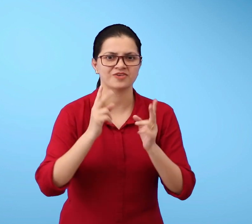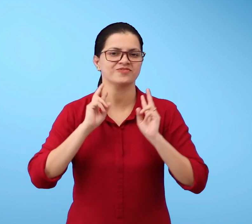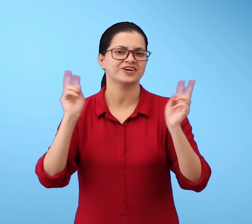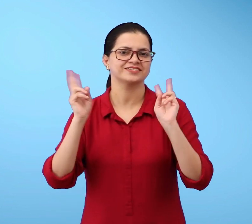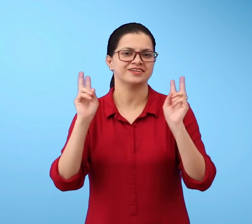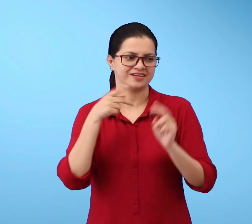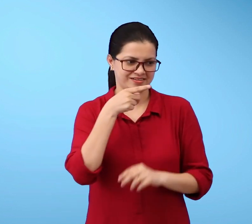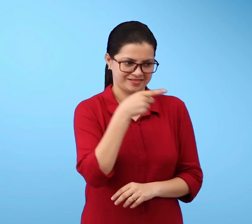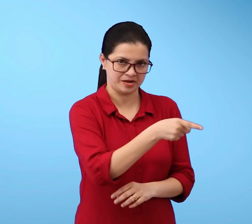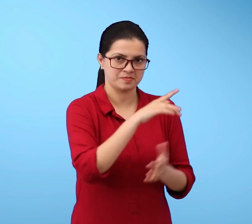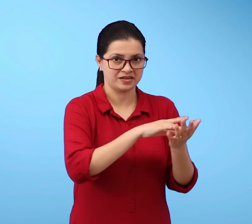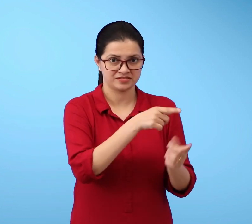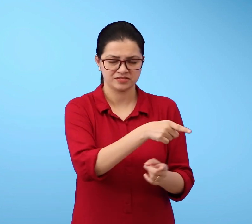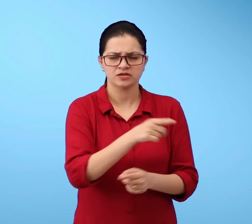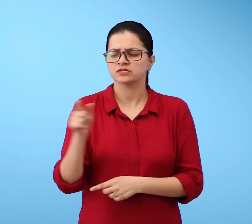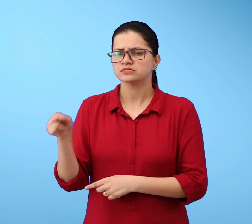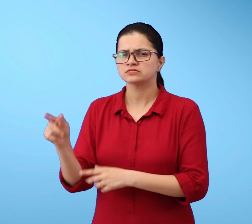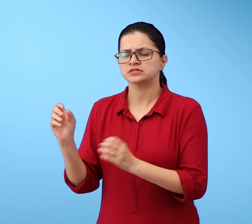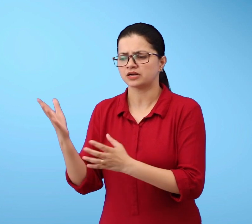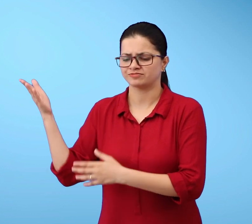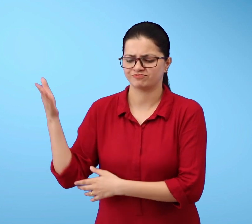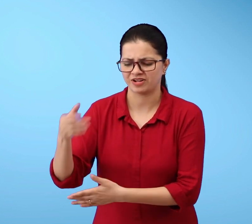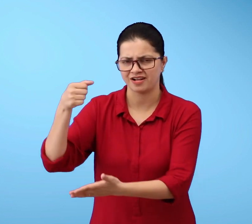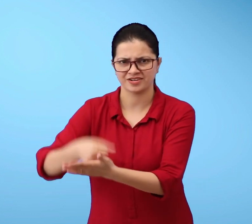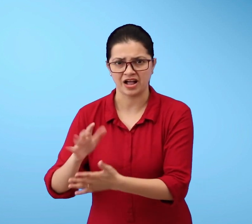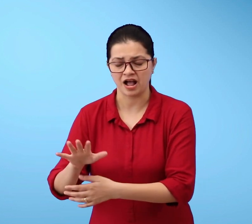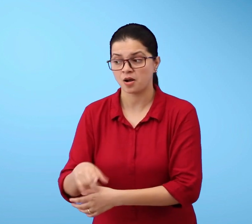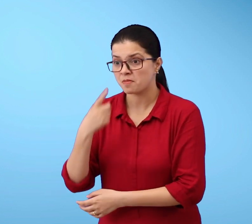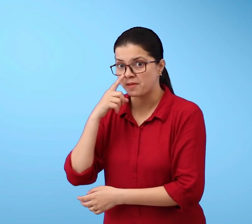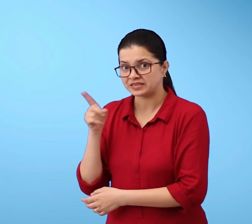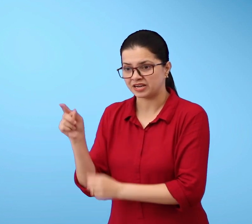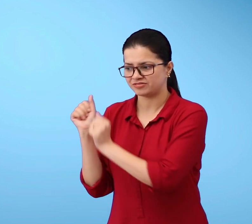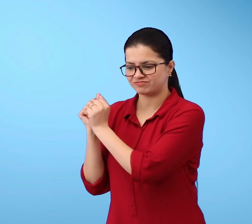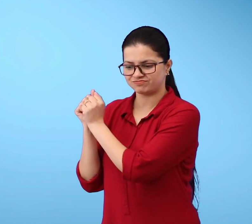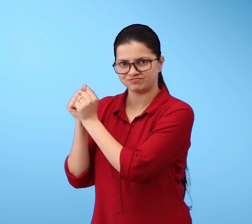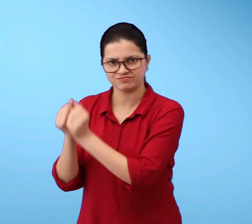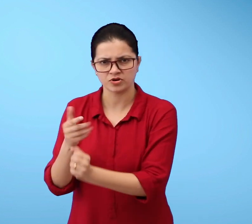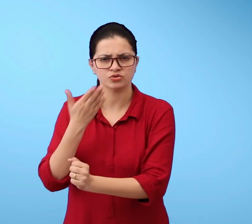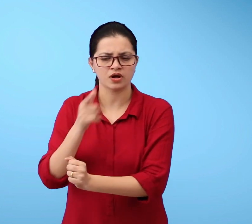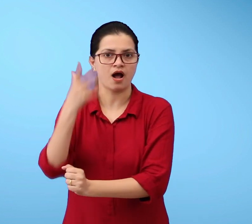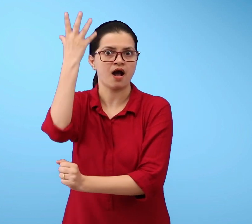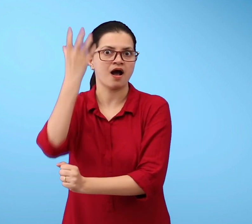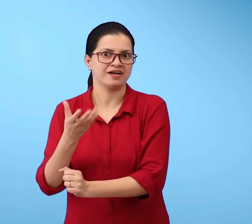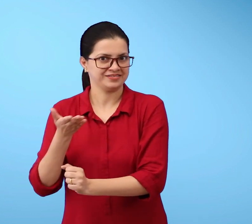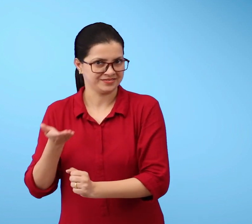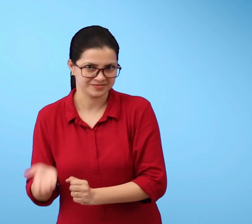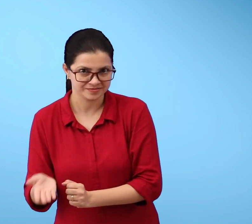the way to Varanasi in Uttar Pradesh. Her mother, who came to see her off at